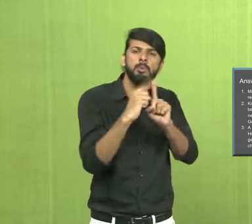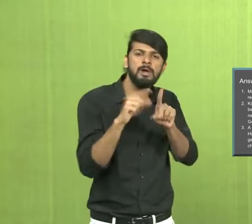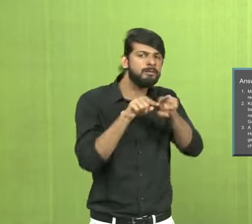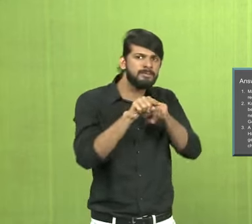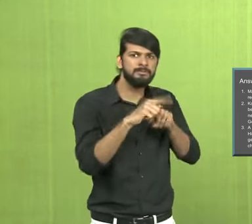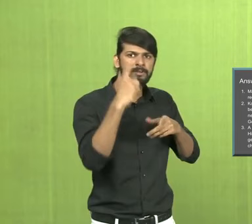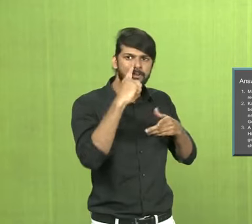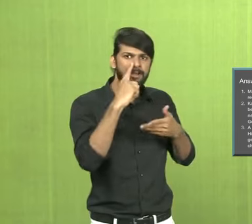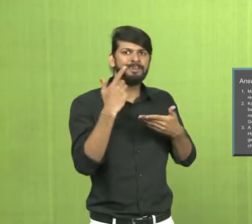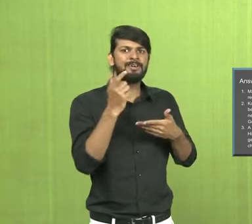uses this room